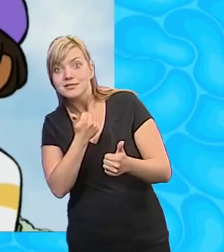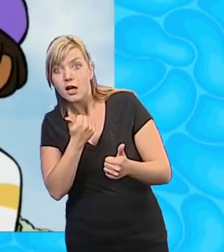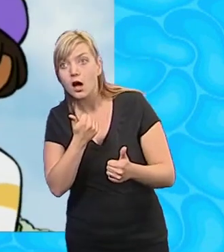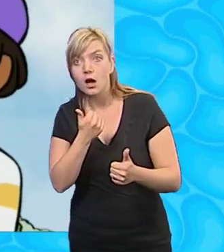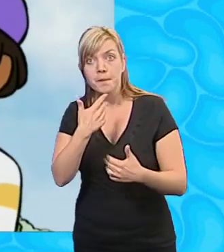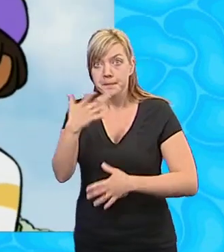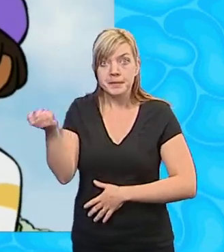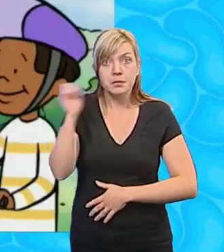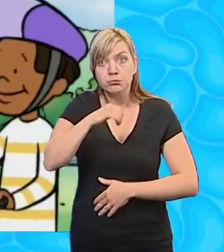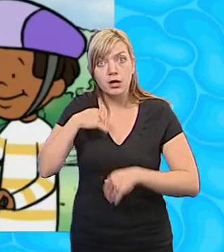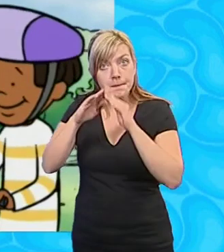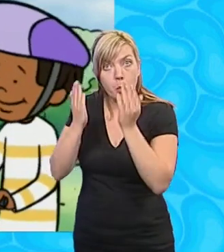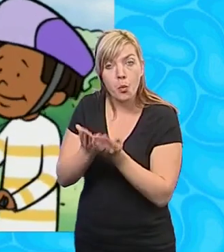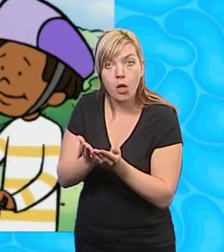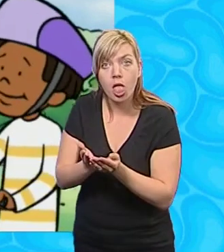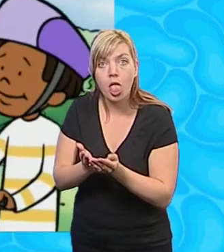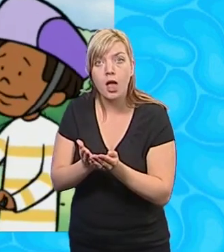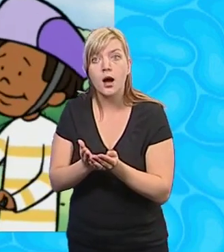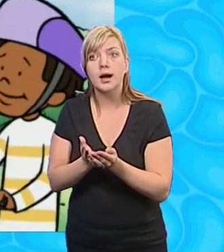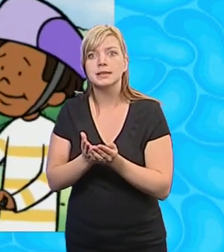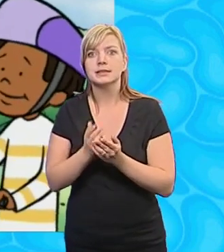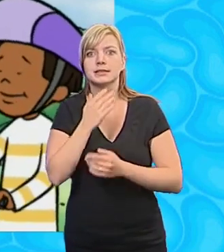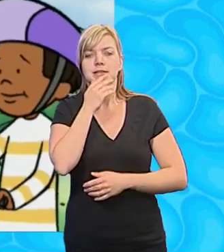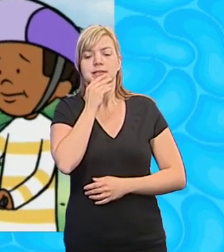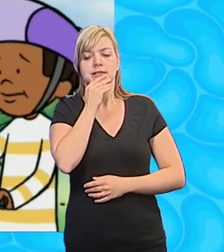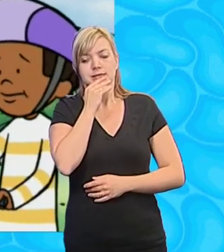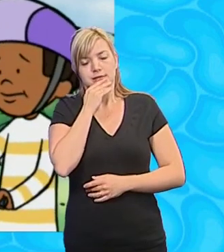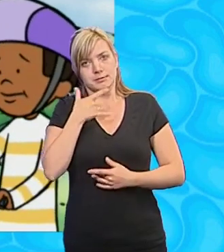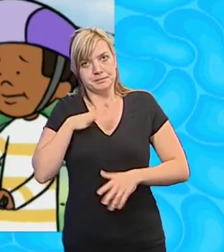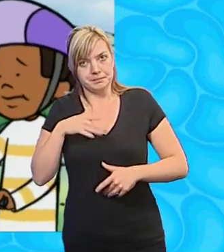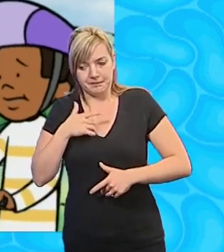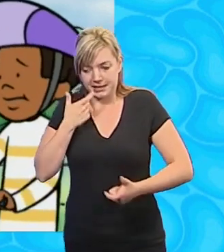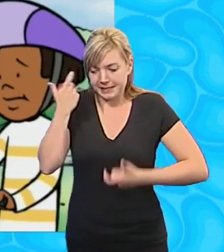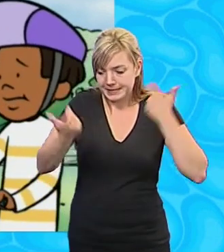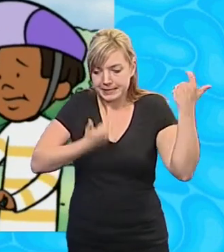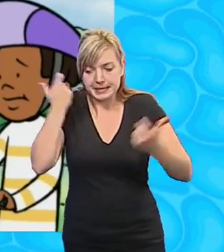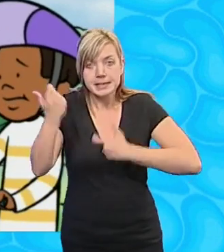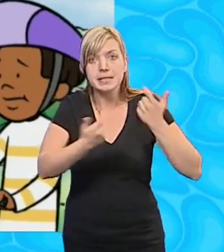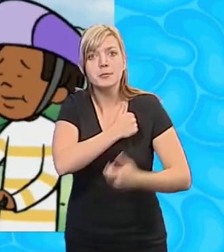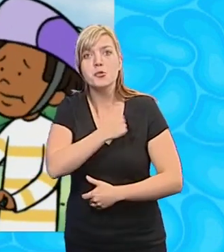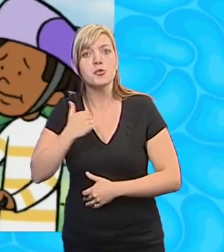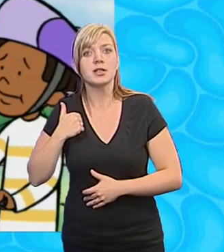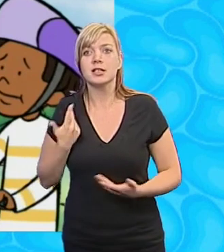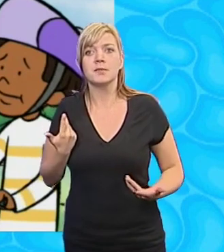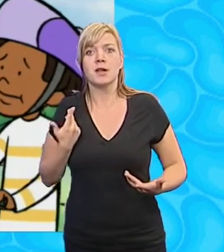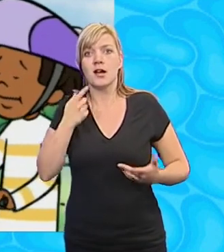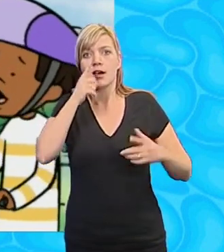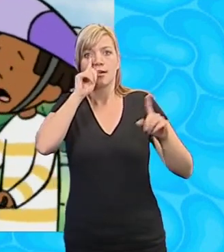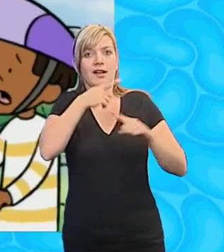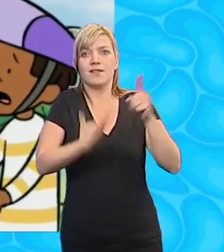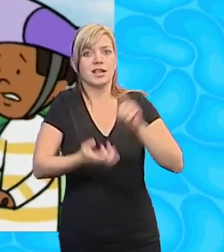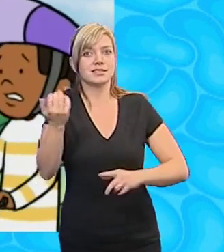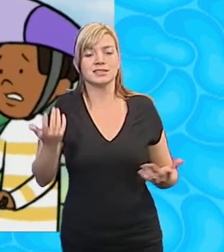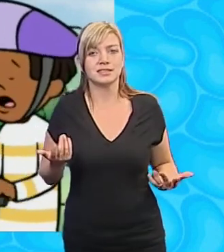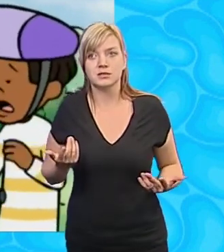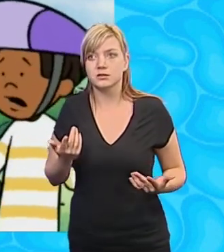you bring my softball, Emily? Oh, I looked everywhere for it this morning, Charlie, but I couldn't find it.